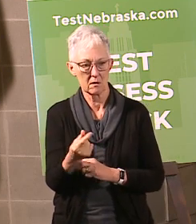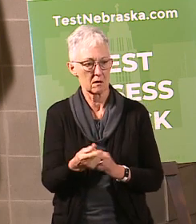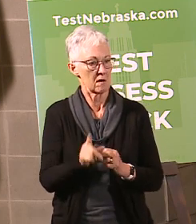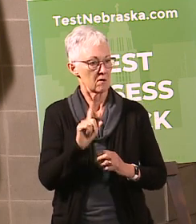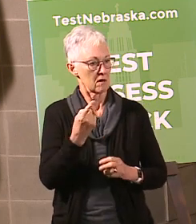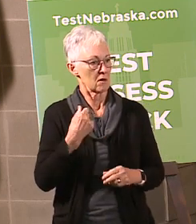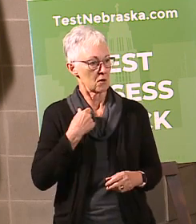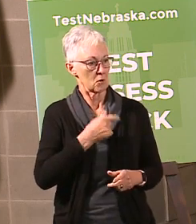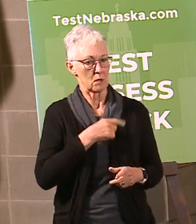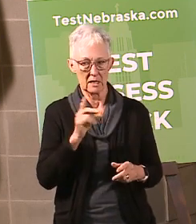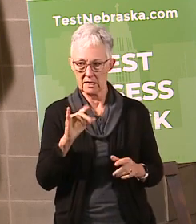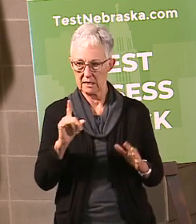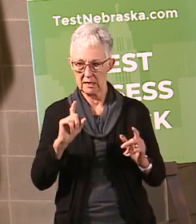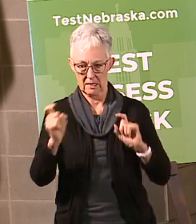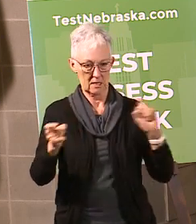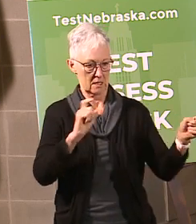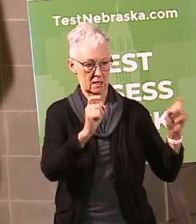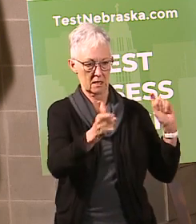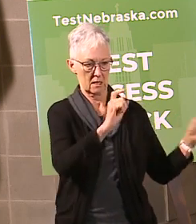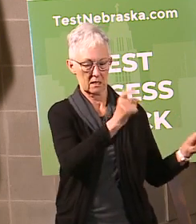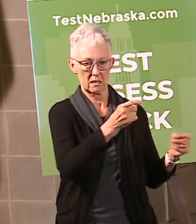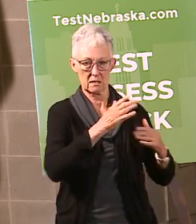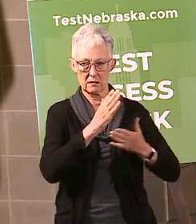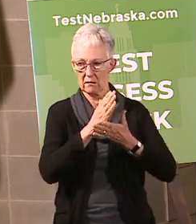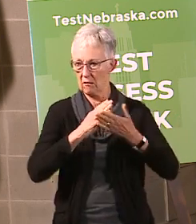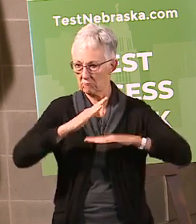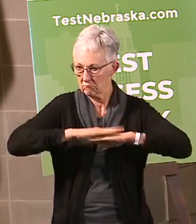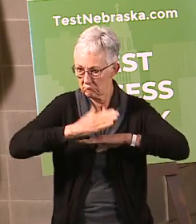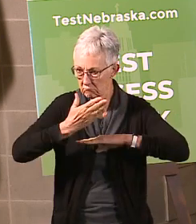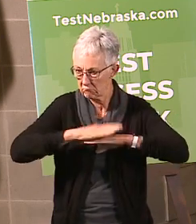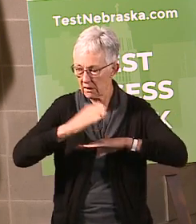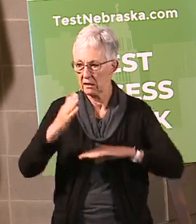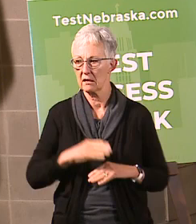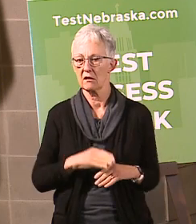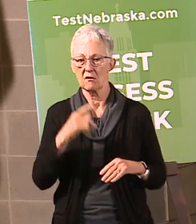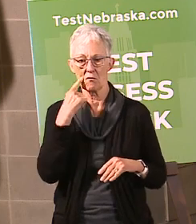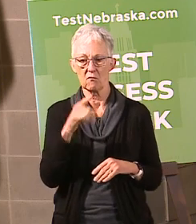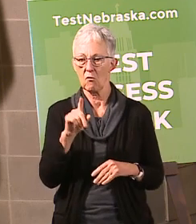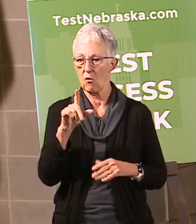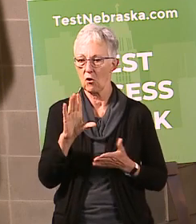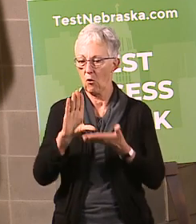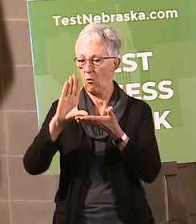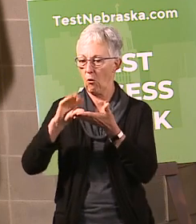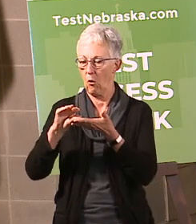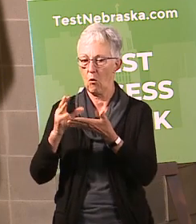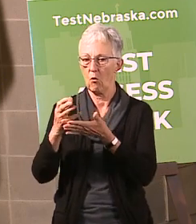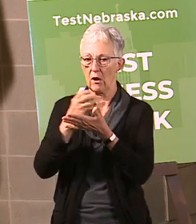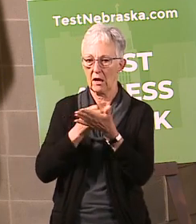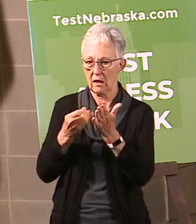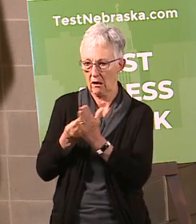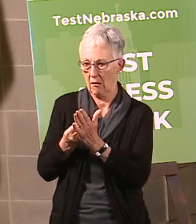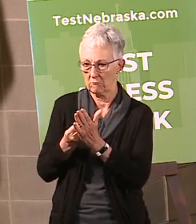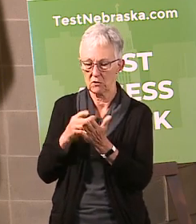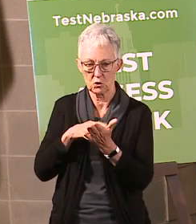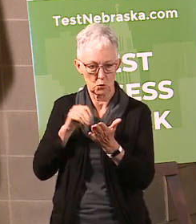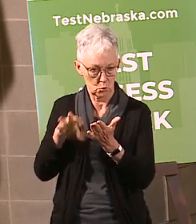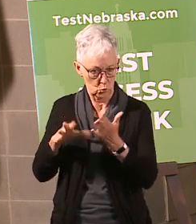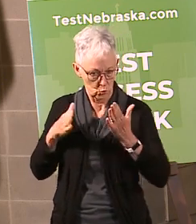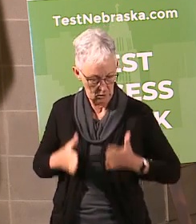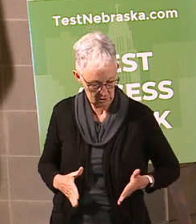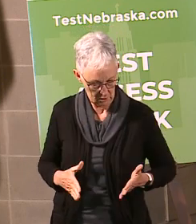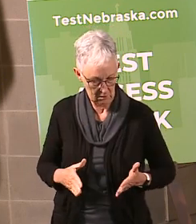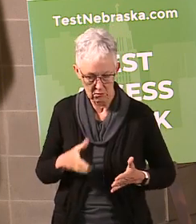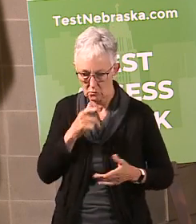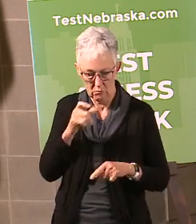some refurbished laptops and tablets to some of the low-income students. And then Nebraska Children and Families